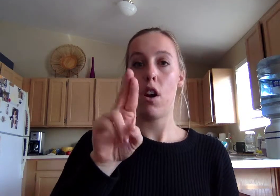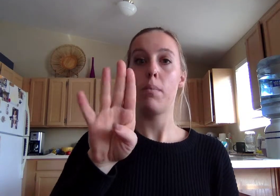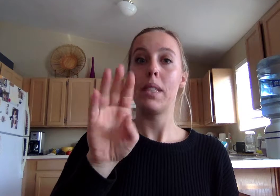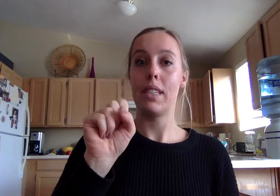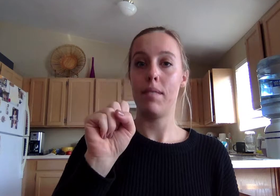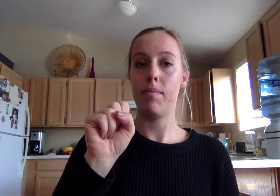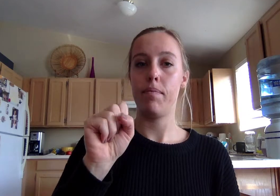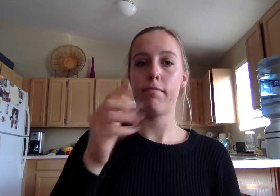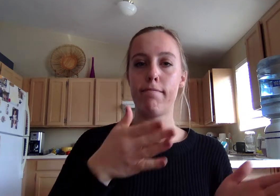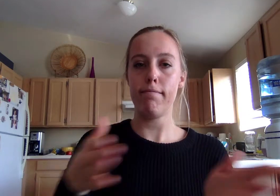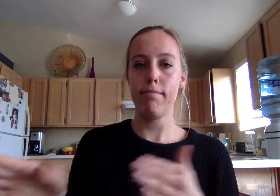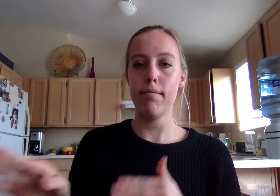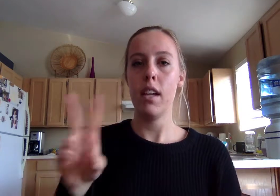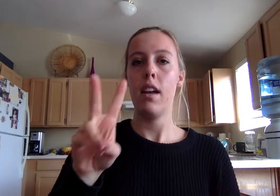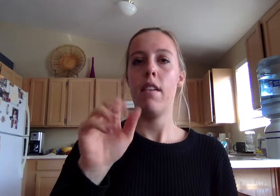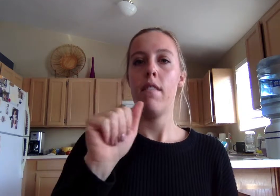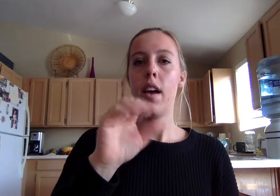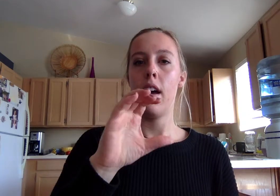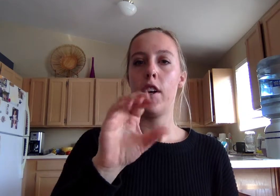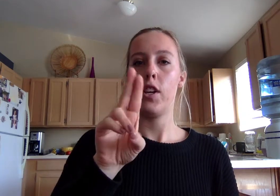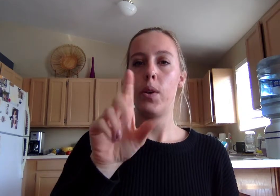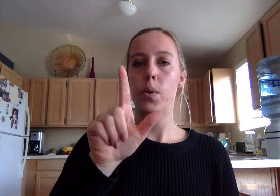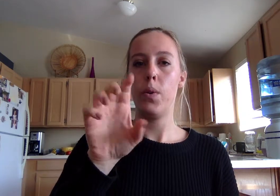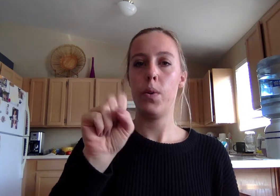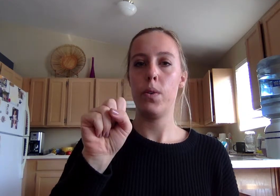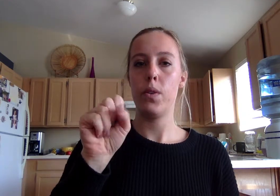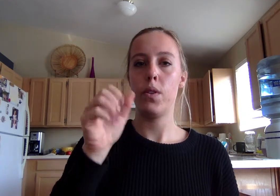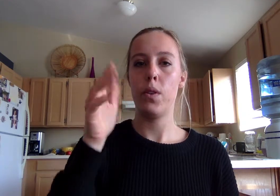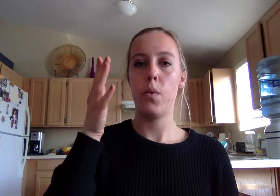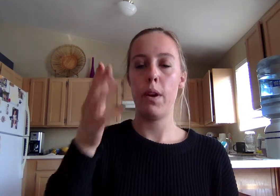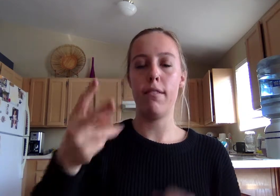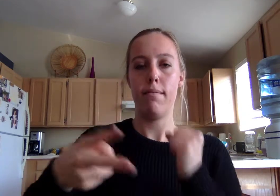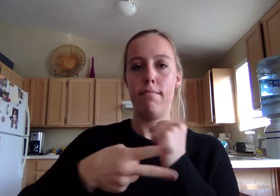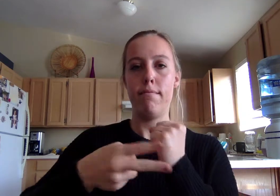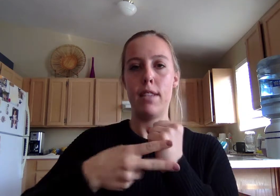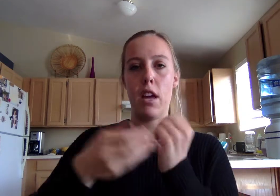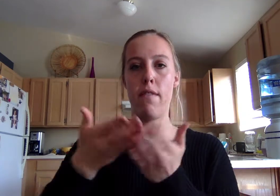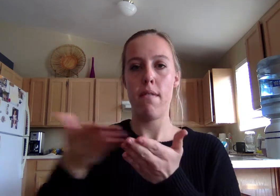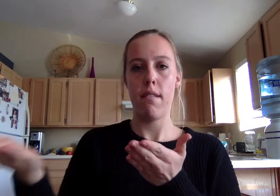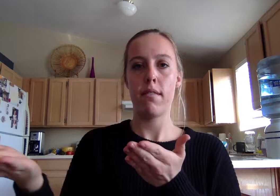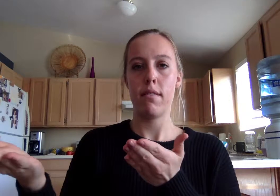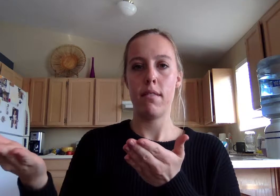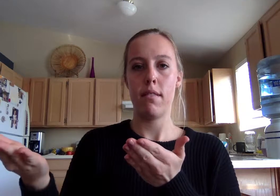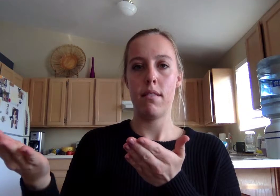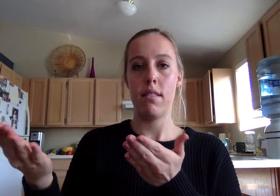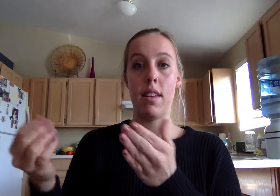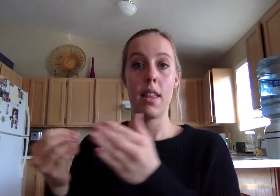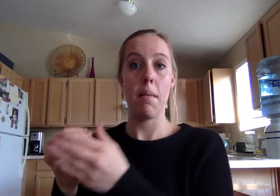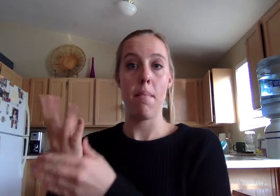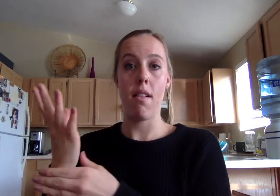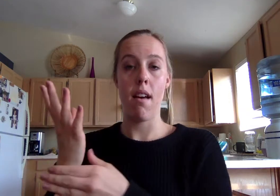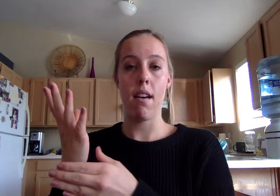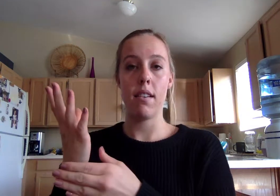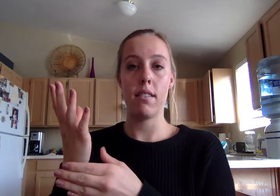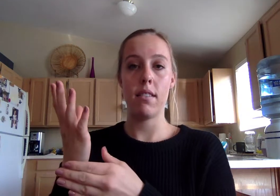Vacuoles are sac-like structures that store different materials. Here, in this plant cell, the central vacuole stores